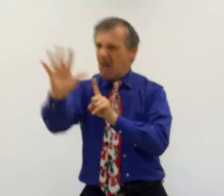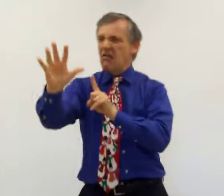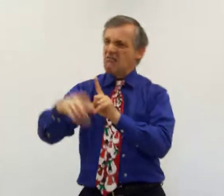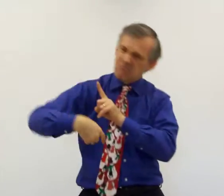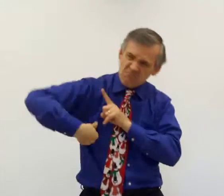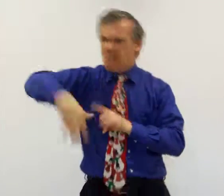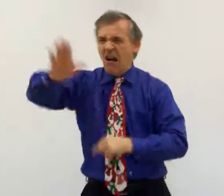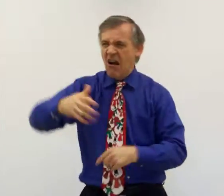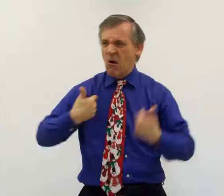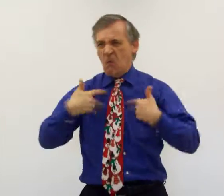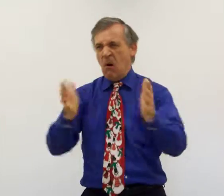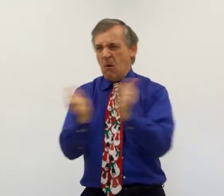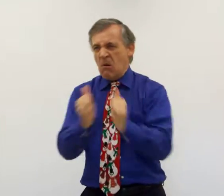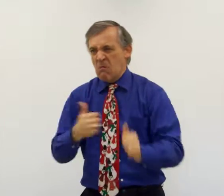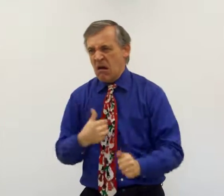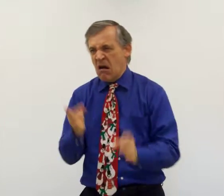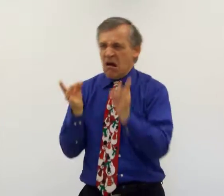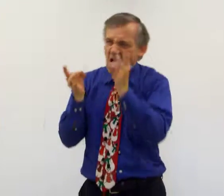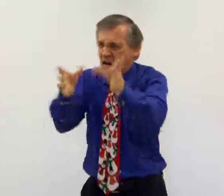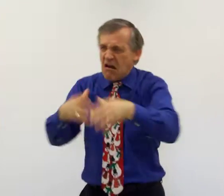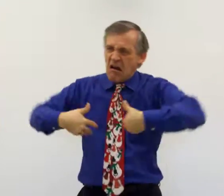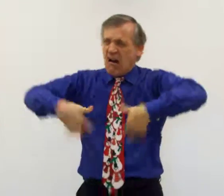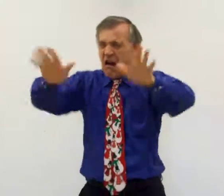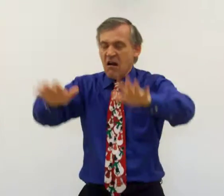At last, the women of Thrace, maddened by